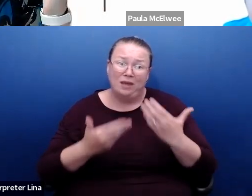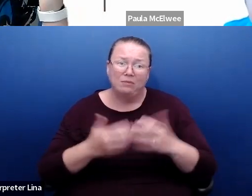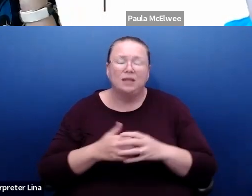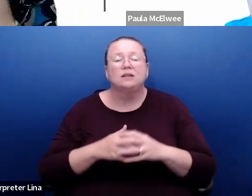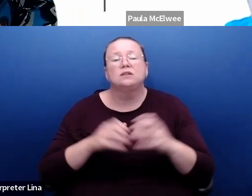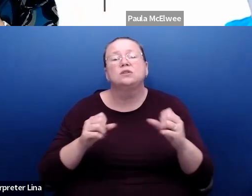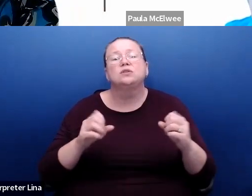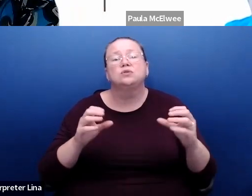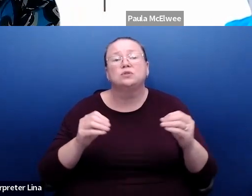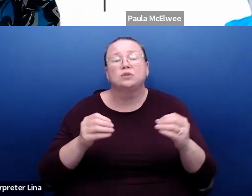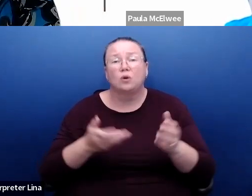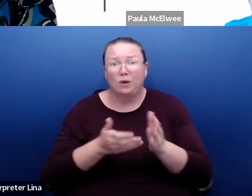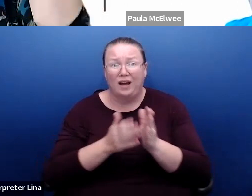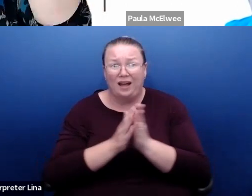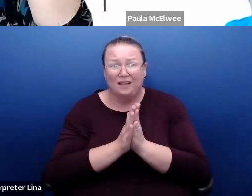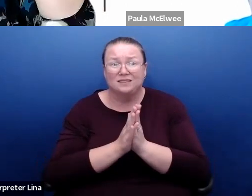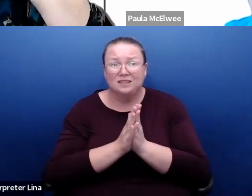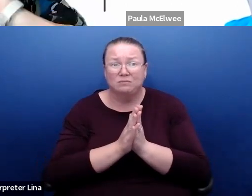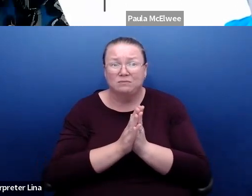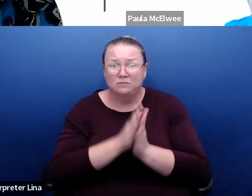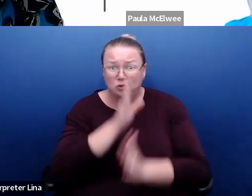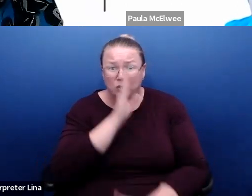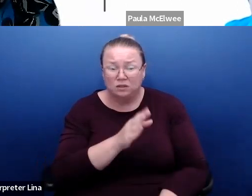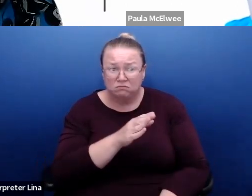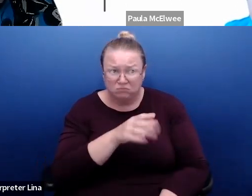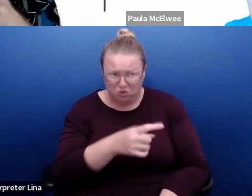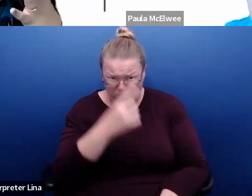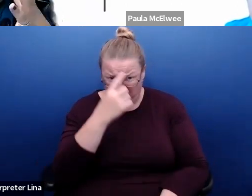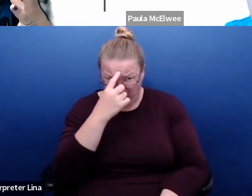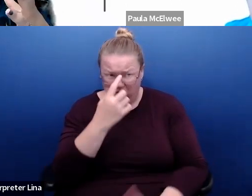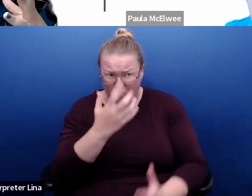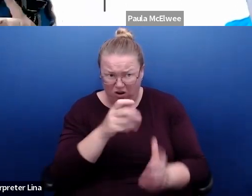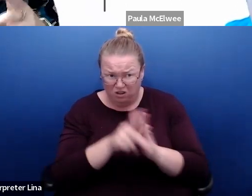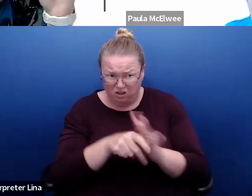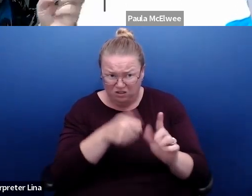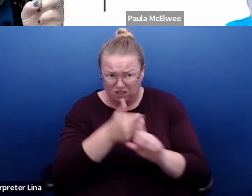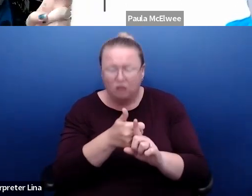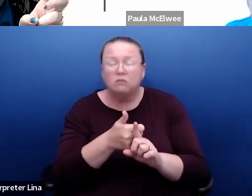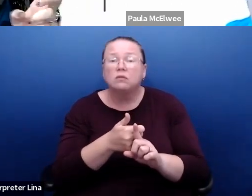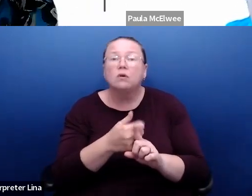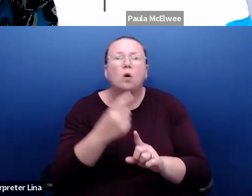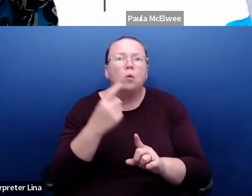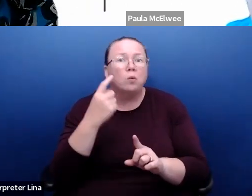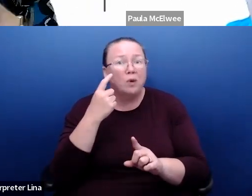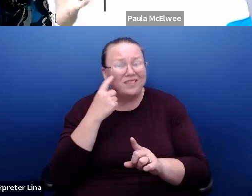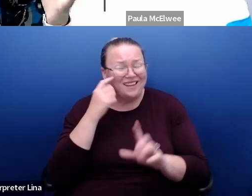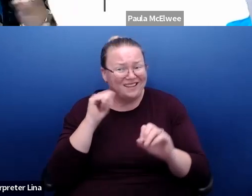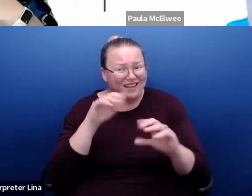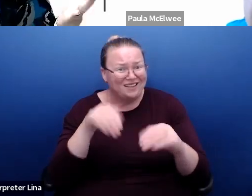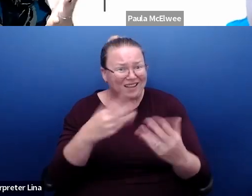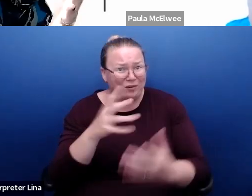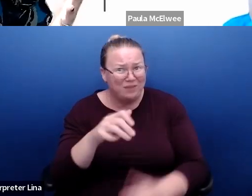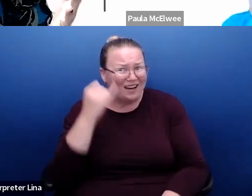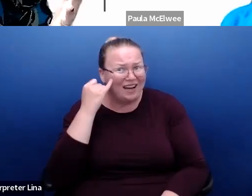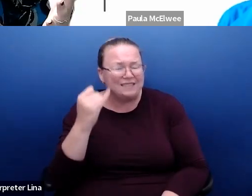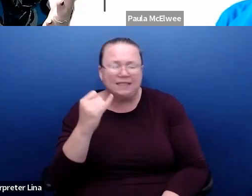So asking directly, are you thinking about killing yourself? We think that we can like put the idea in their head, but